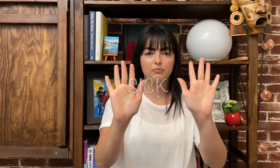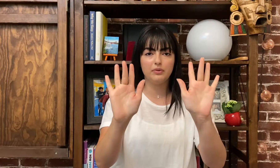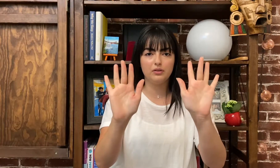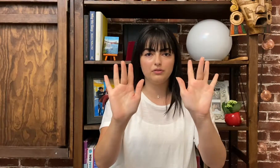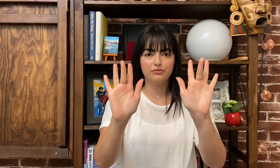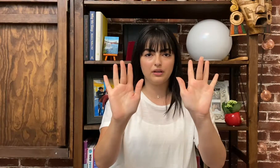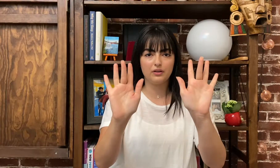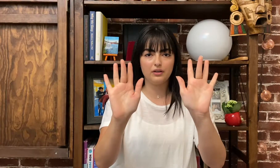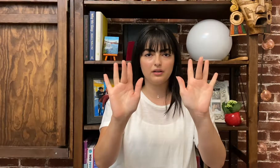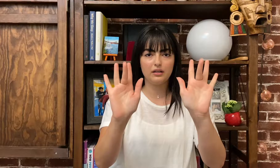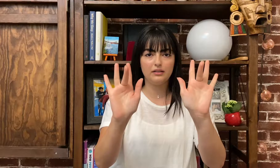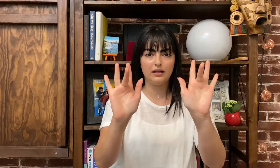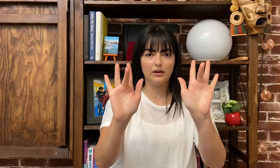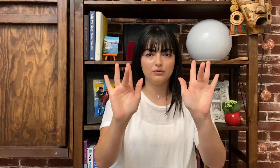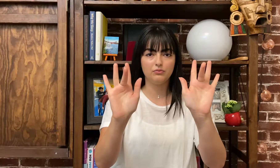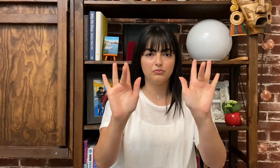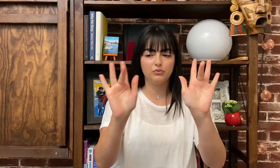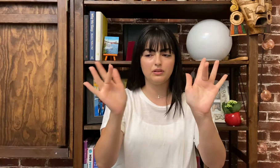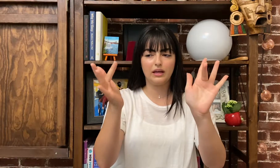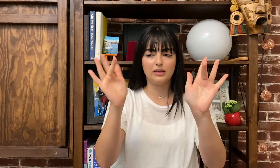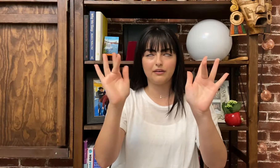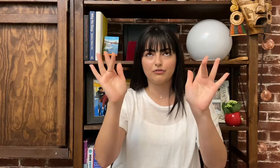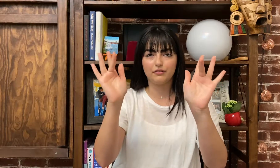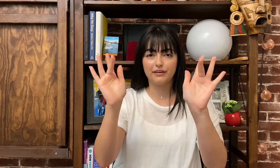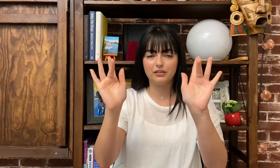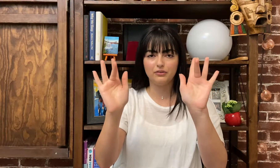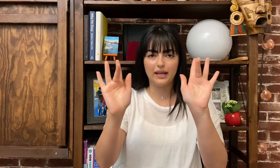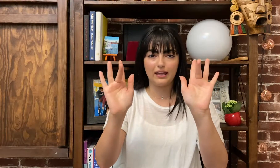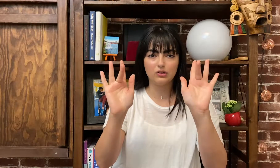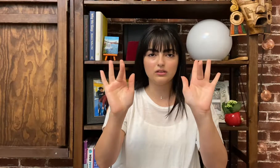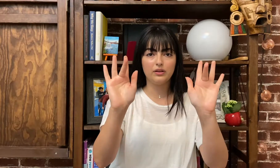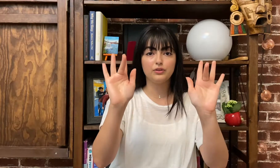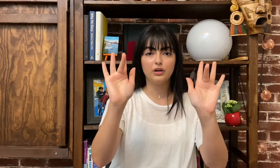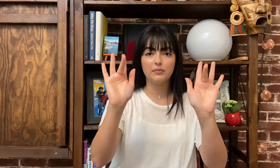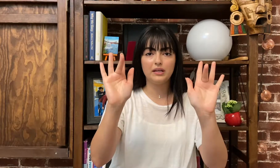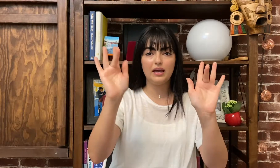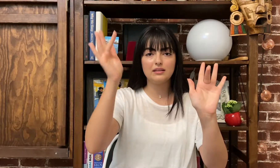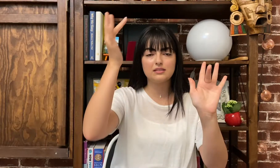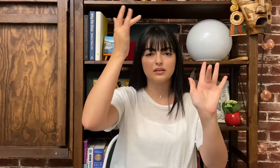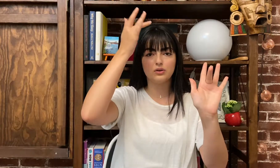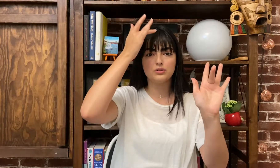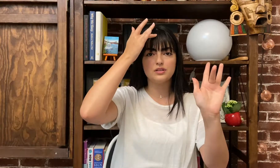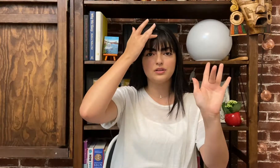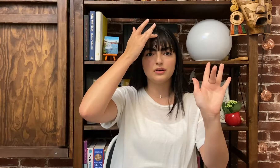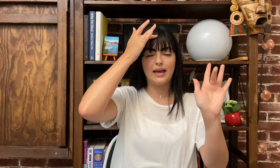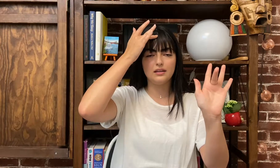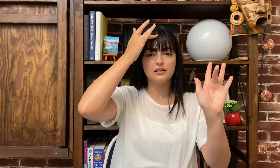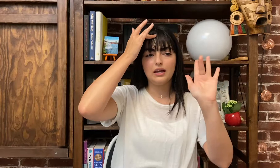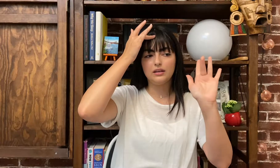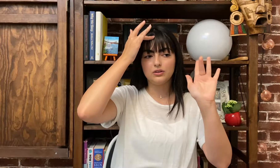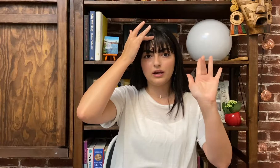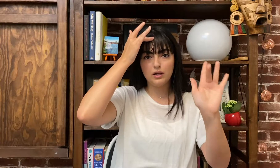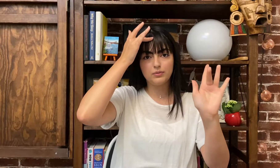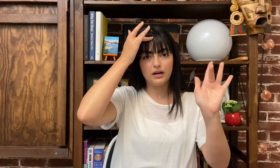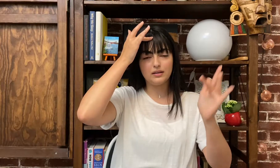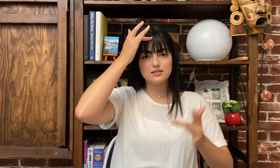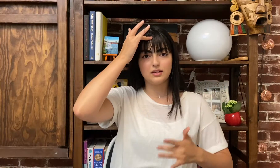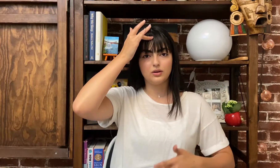middle finger down at like a 45-degree angle. Your dominant hand is gonna go to your head and your helper hand is gonna go